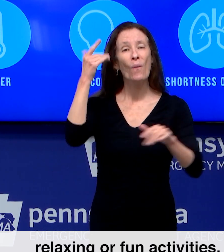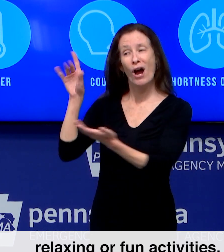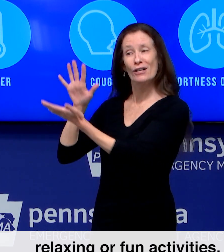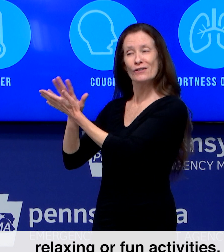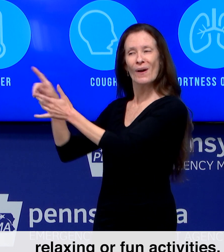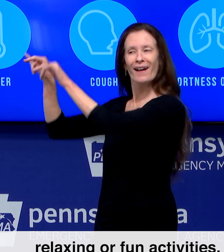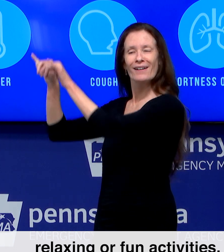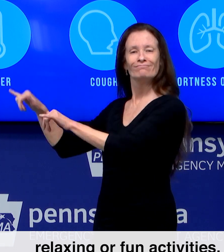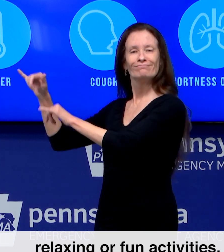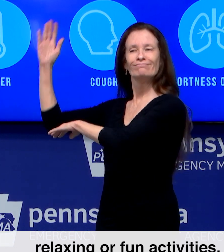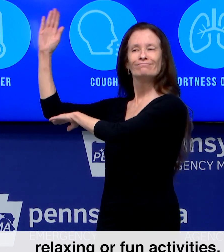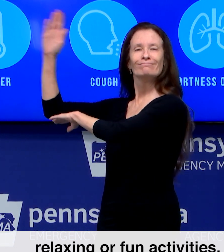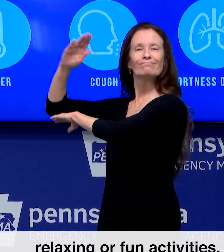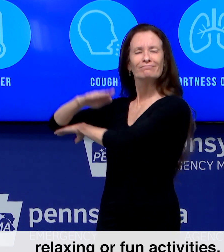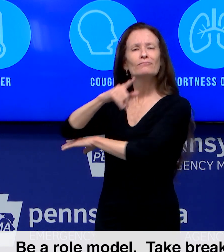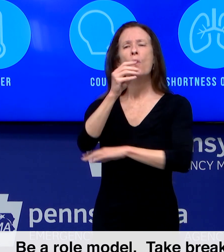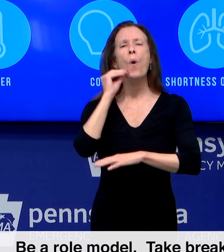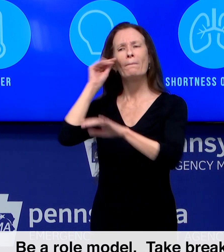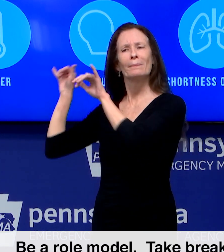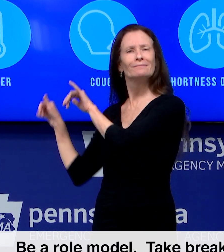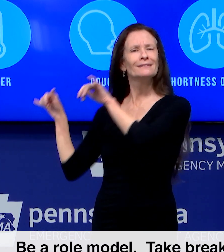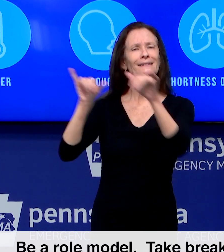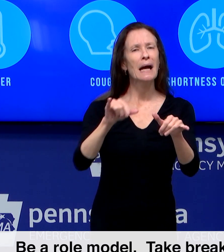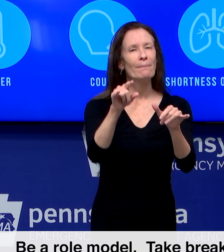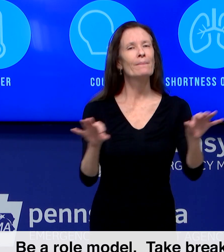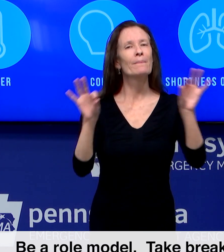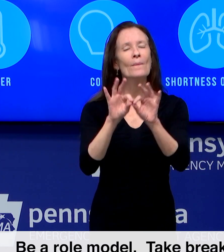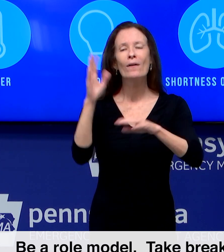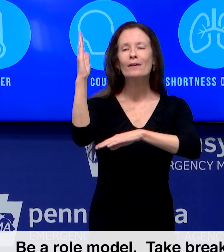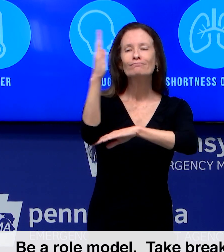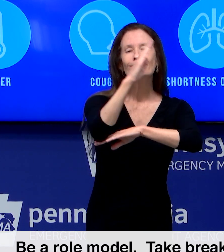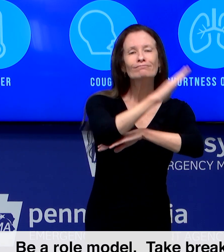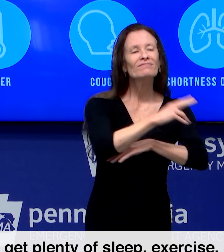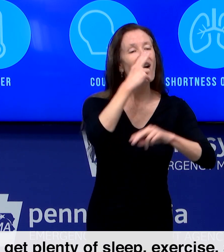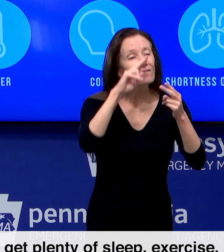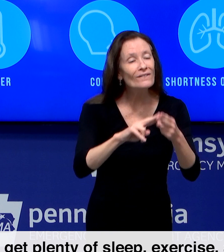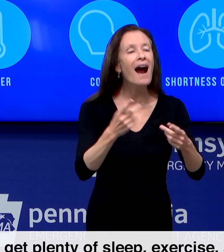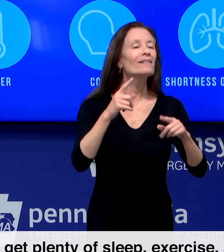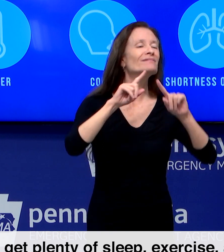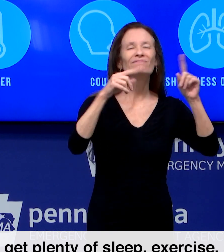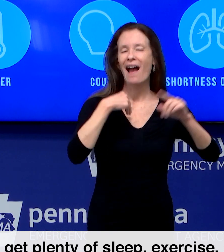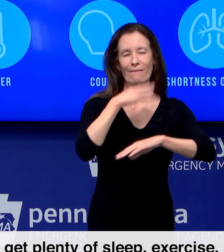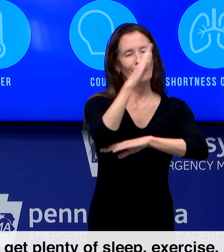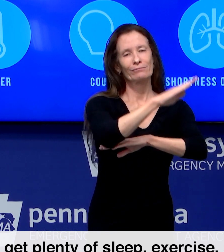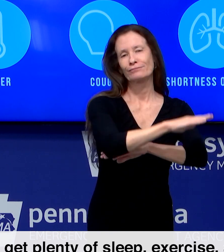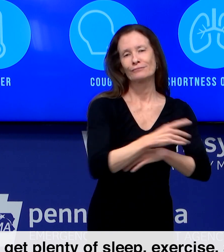fun activities. Be a role model. Take breaks. Get plenty of sleep, exercise, and